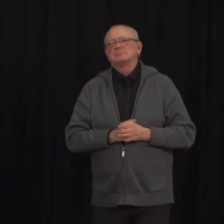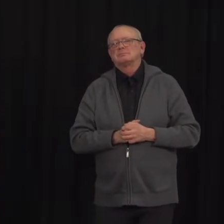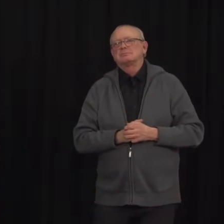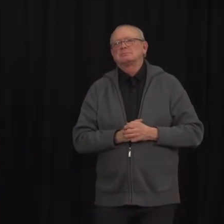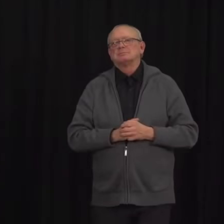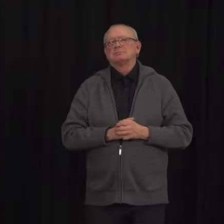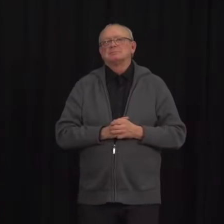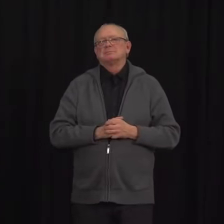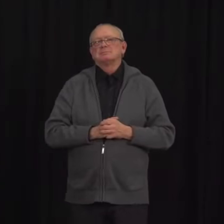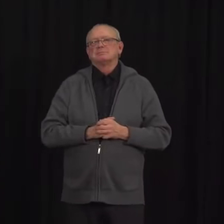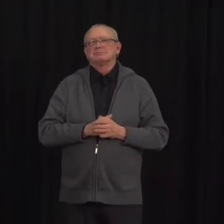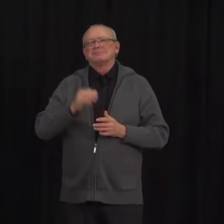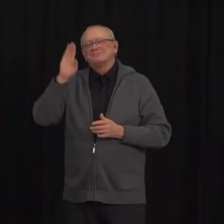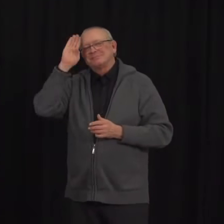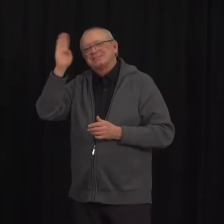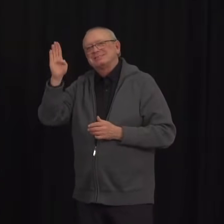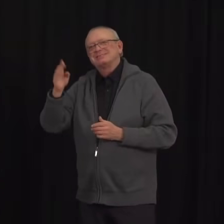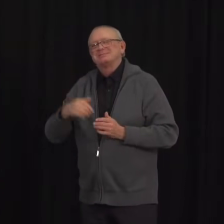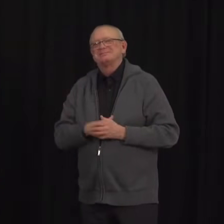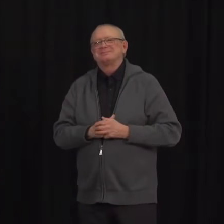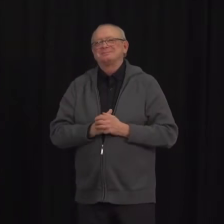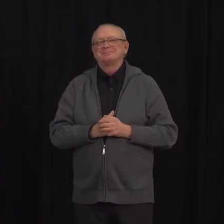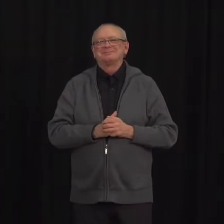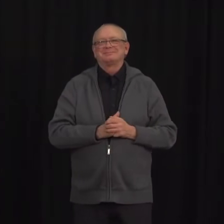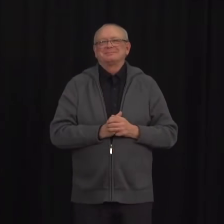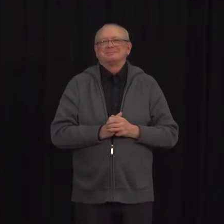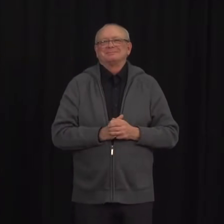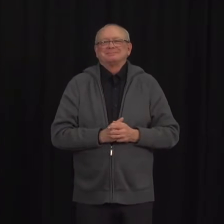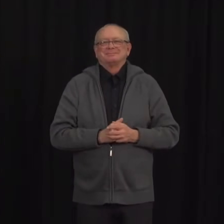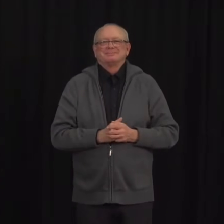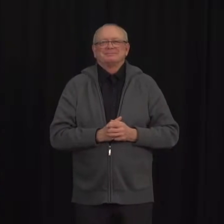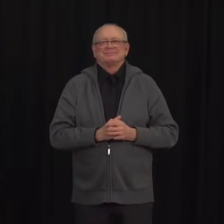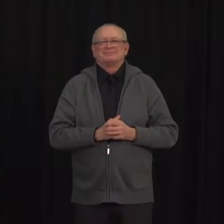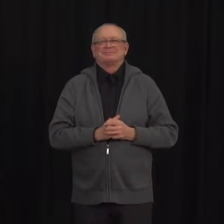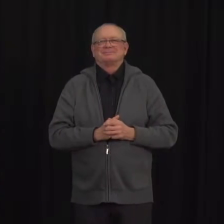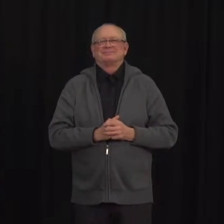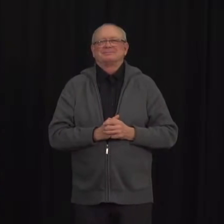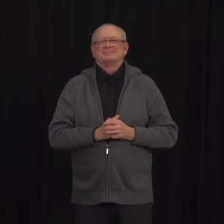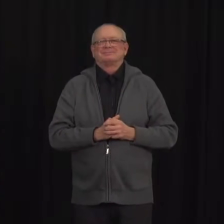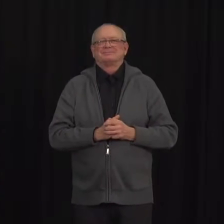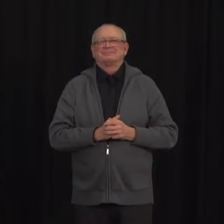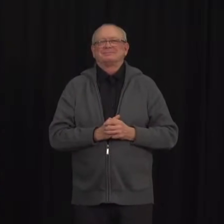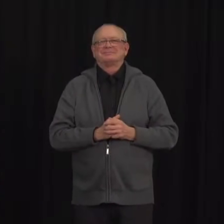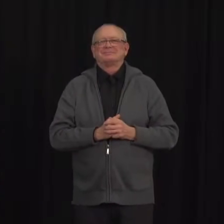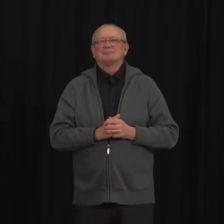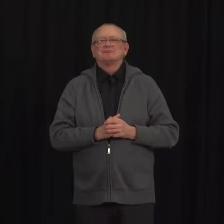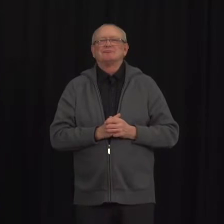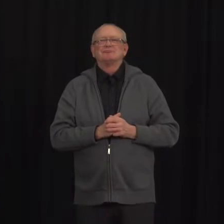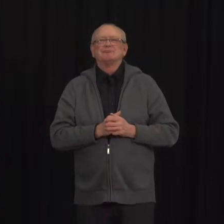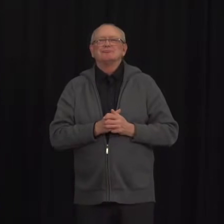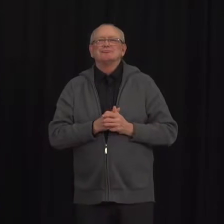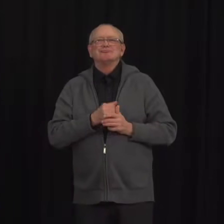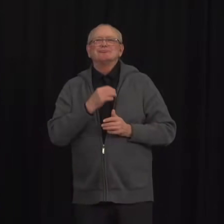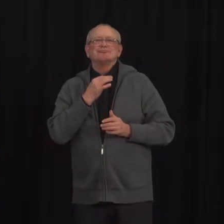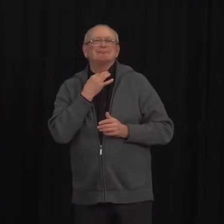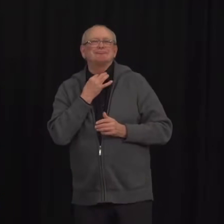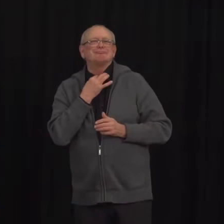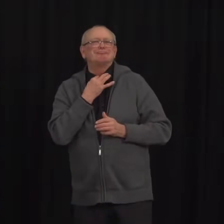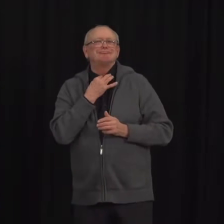Hi, Dr. Hinshaw. I'm wondering if there have been any discussions about lockdowns